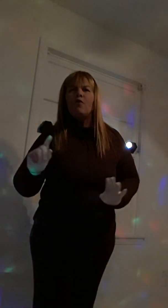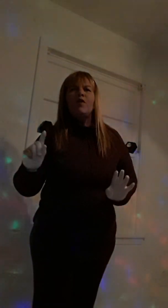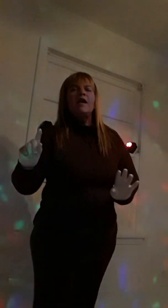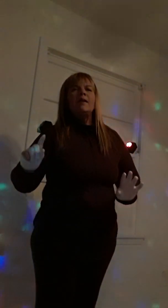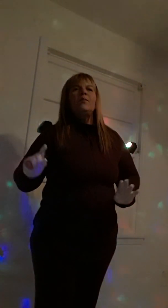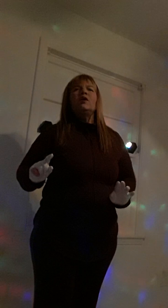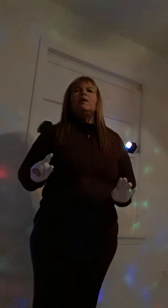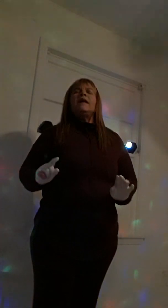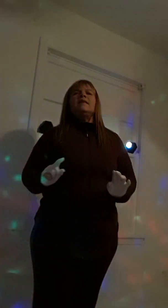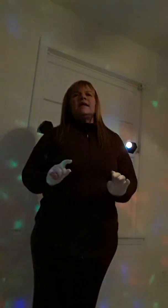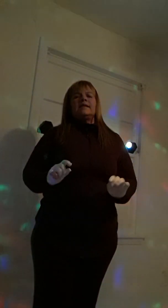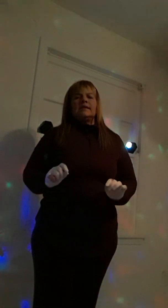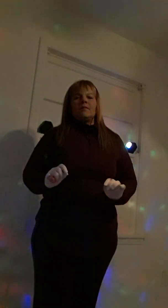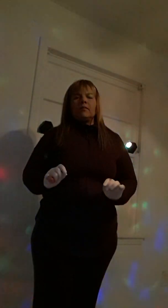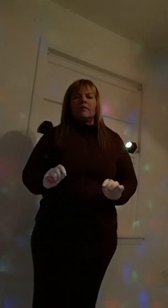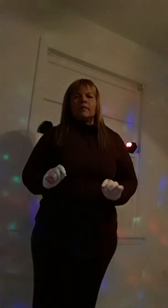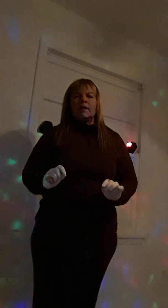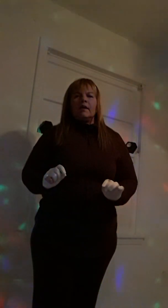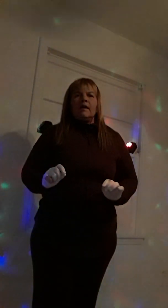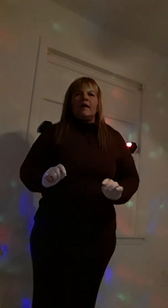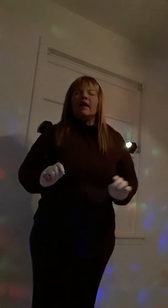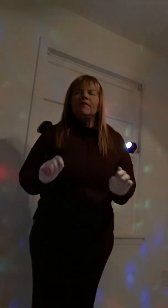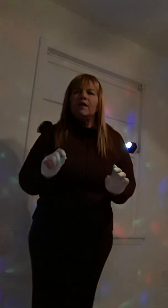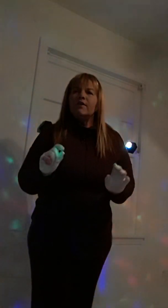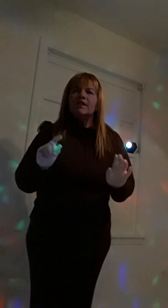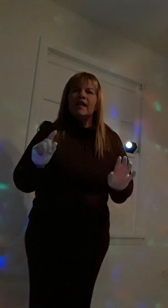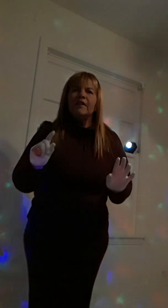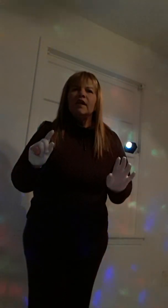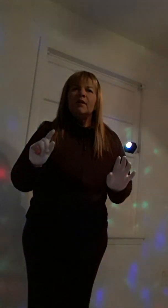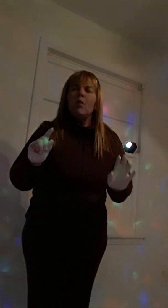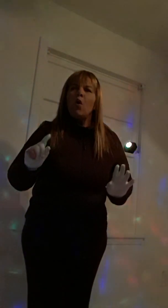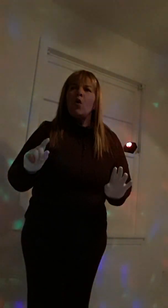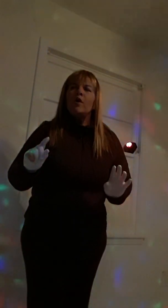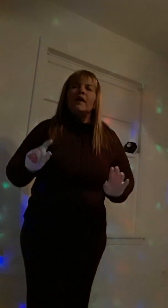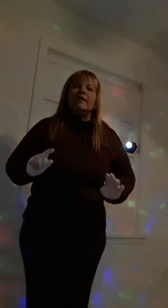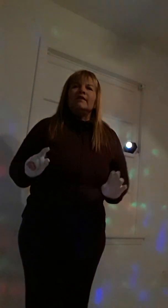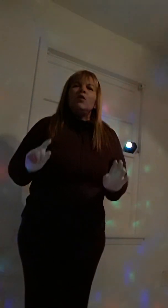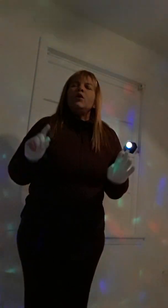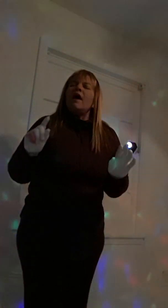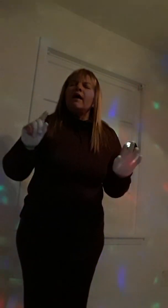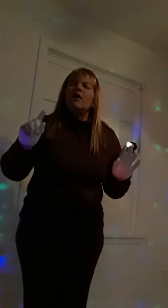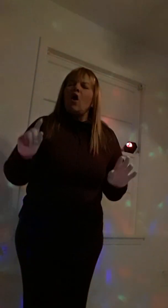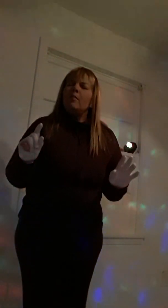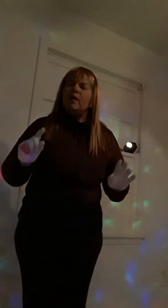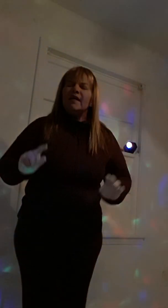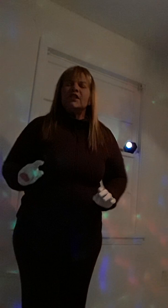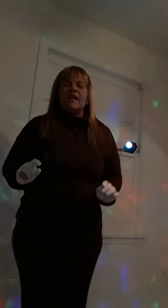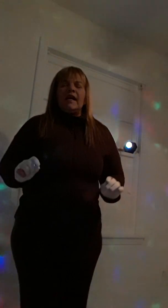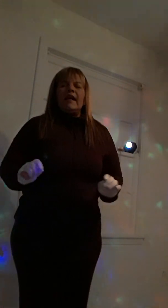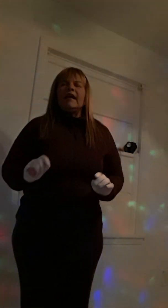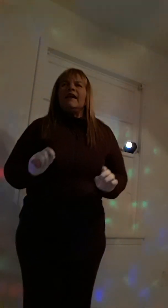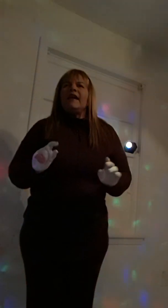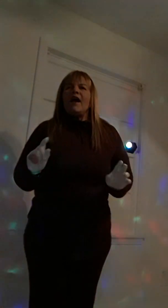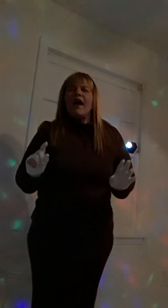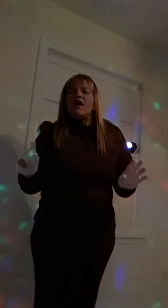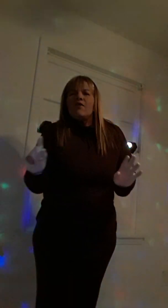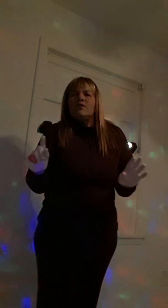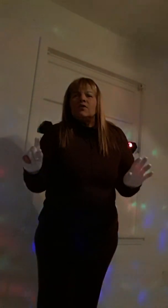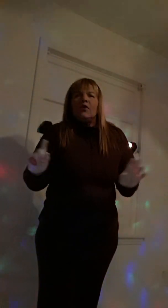fueran importantes. Like if there is nothing more that they will accomplish, like que no, ellos